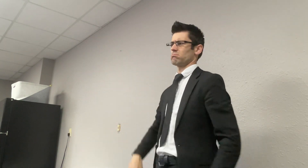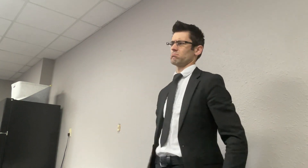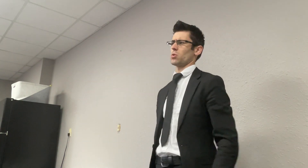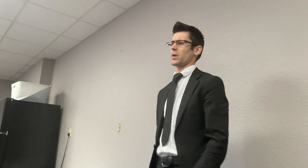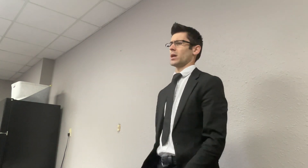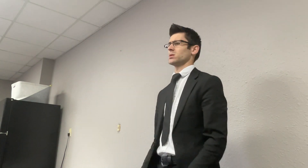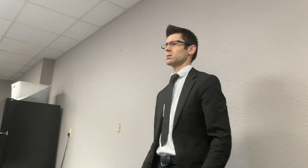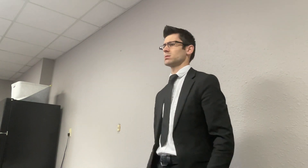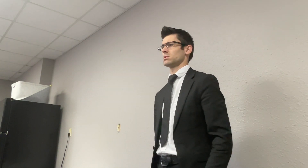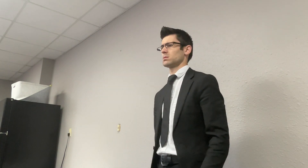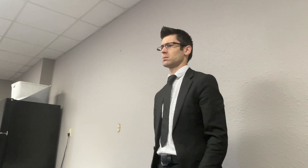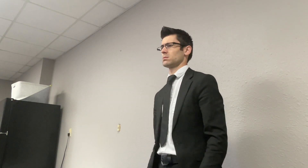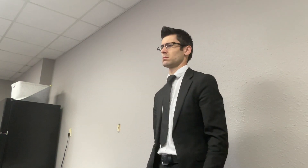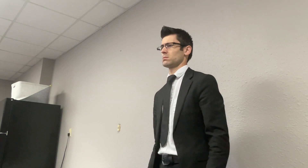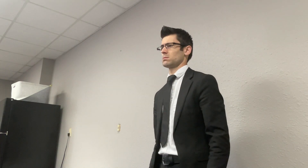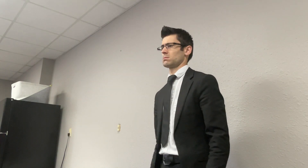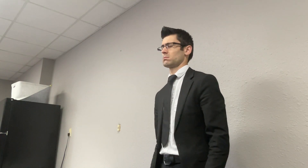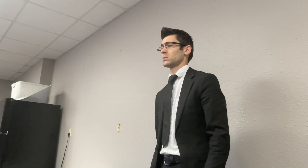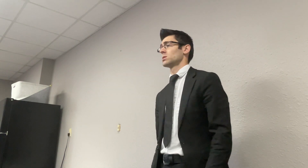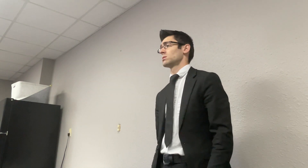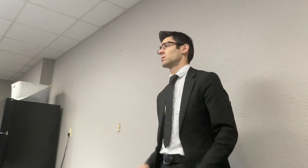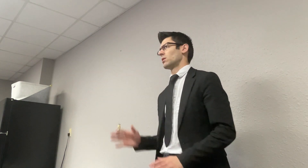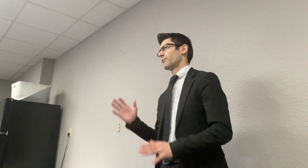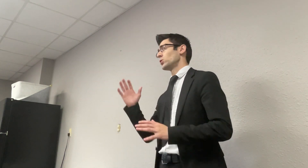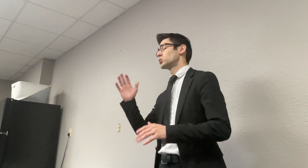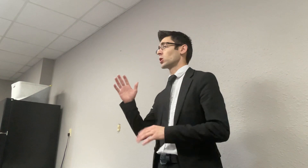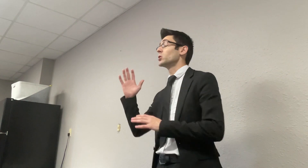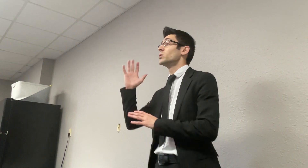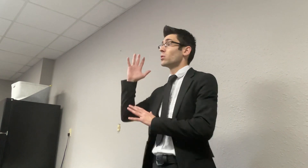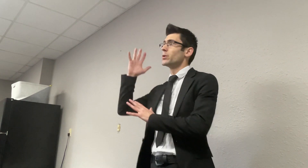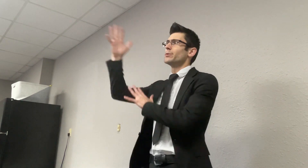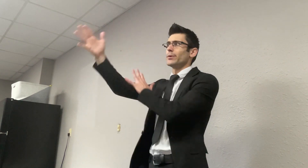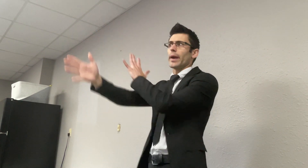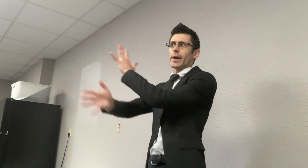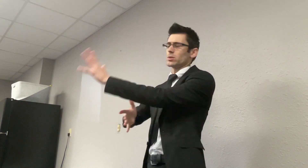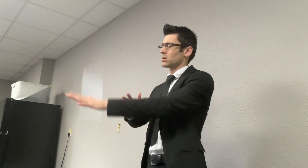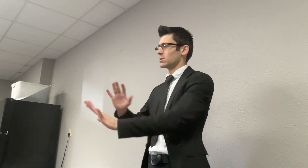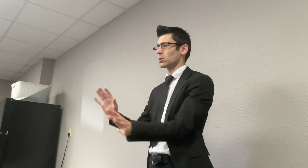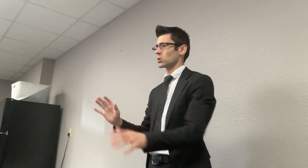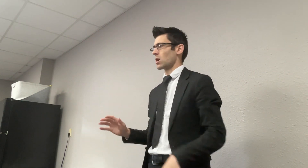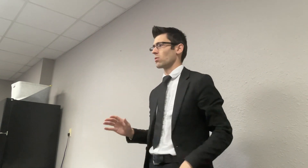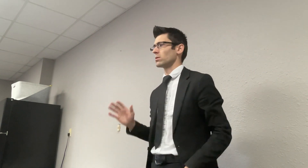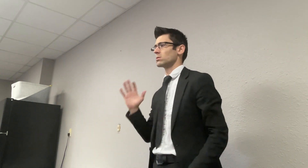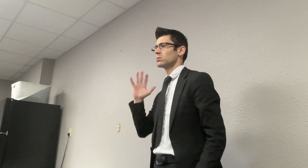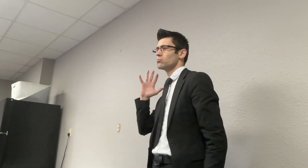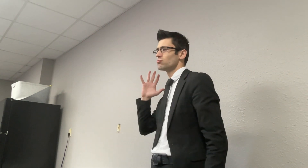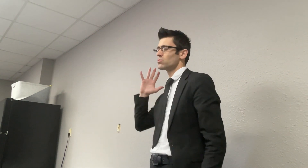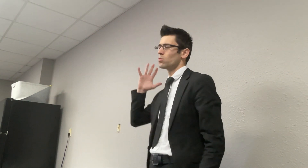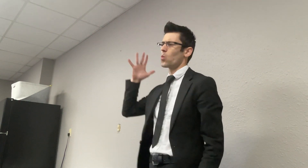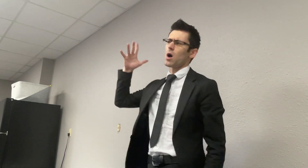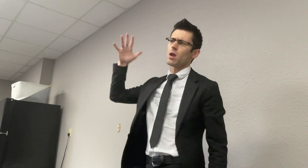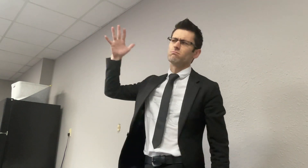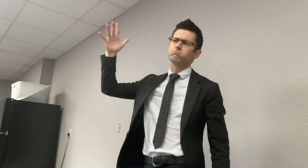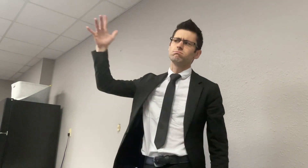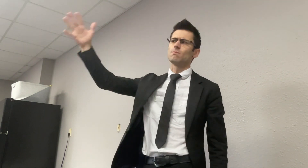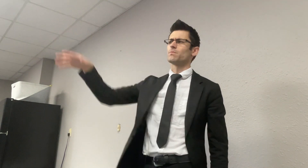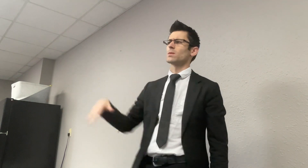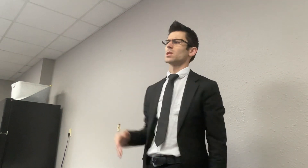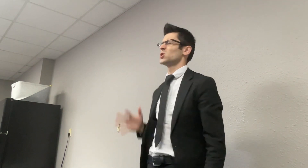Both hands. Now in the future, you don't do 2 hands. It looks awkward. 1.